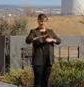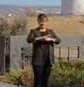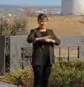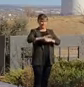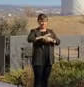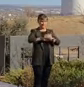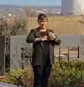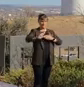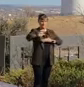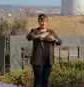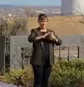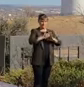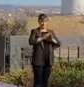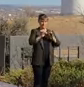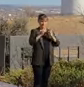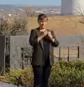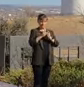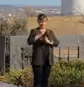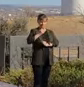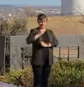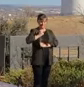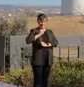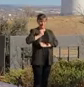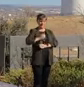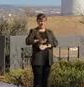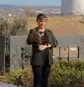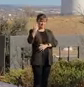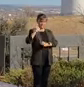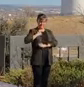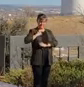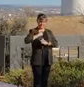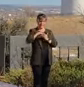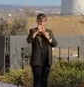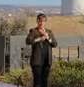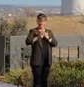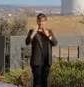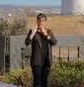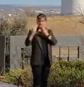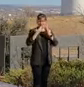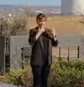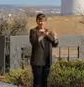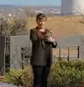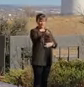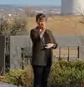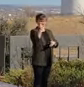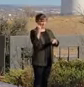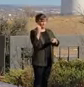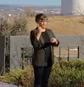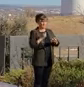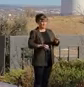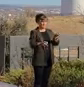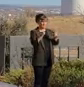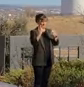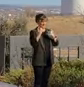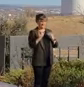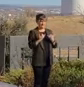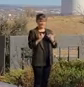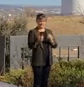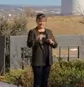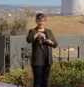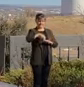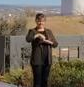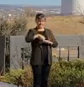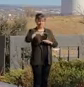community, the Department of Military and Veterans Program thanks you all for joining us today. Now stand for the playing of the national